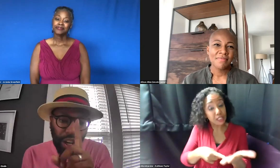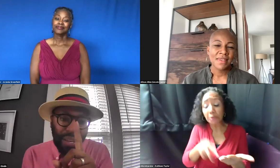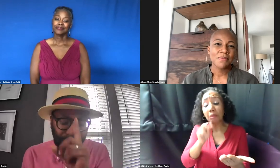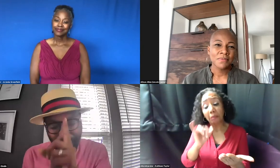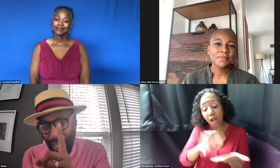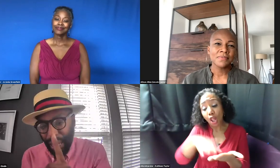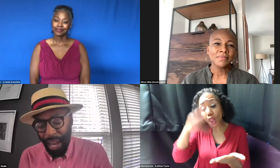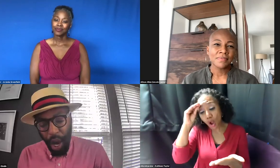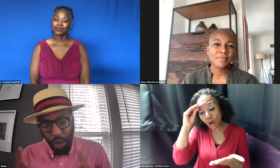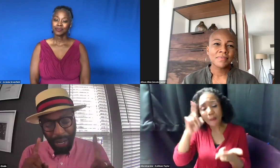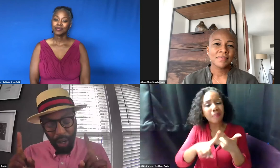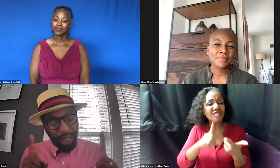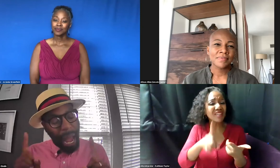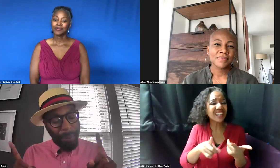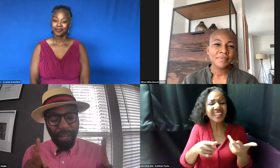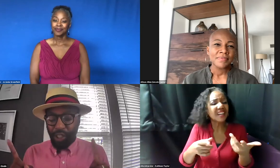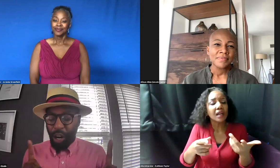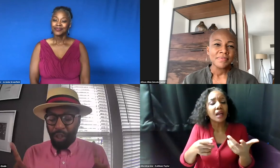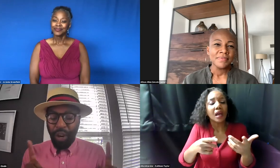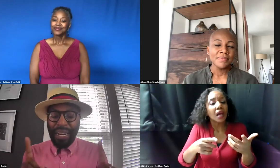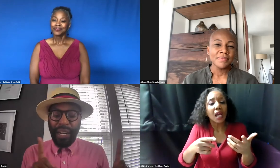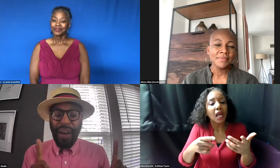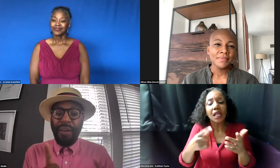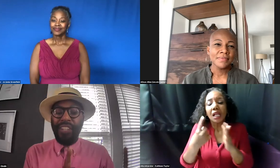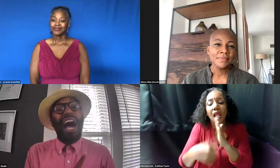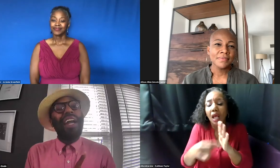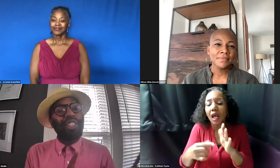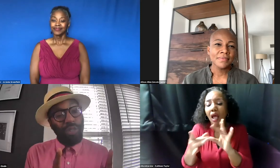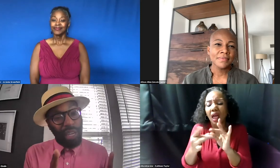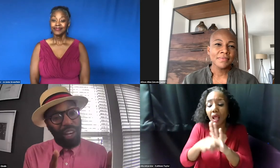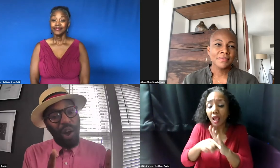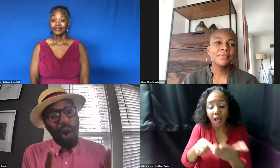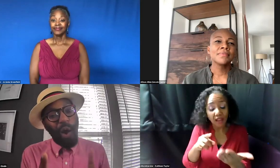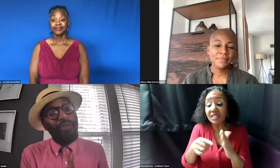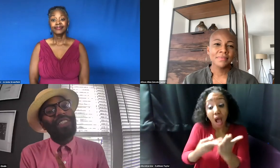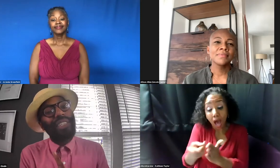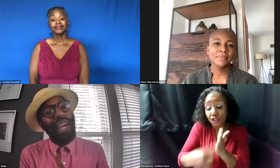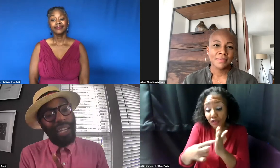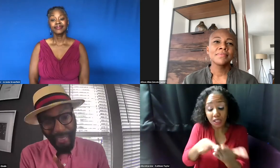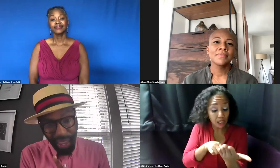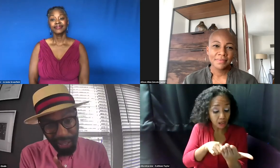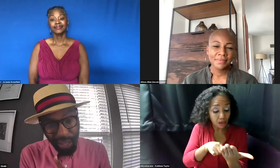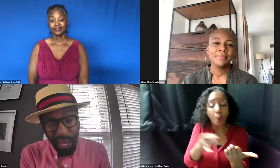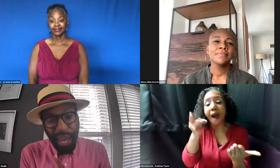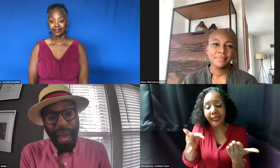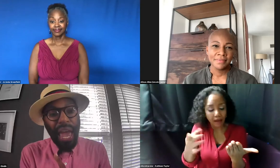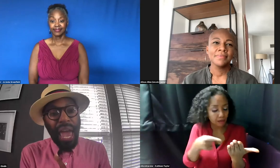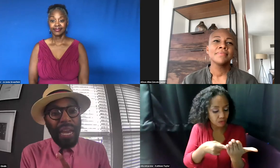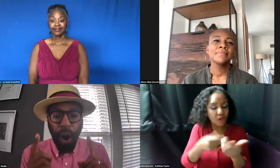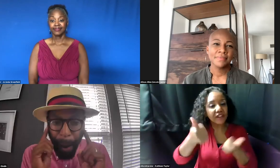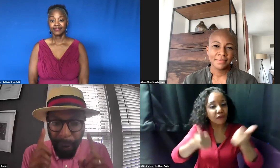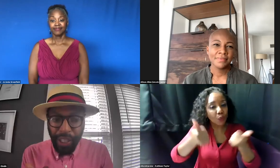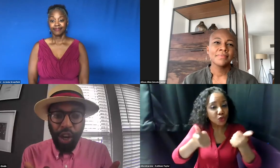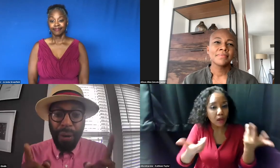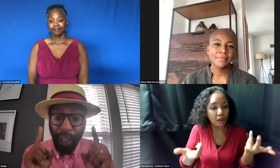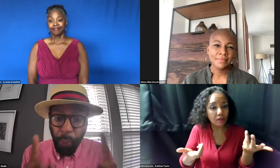You see, discernment is key. You can operate with a discernment, so you can identify if it's honest critique or if it's just hate. Mm-hmm. And